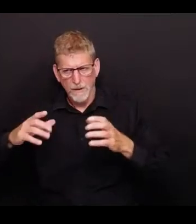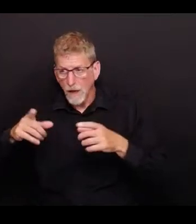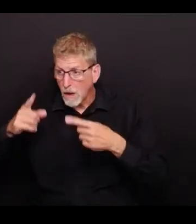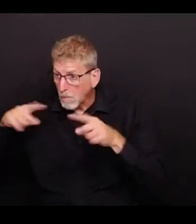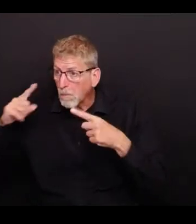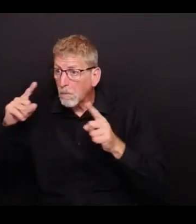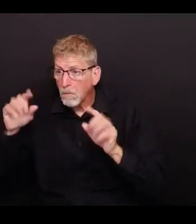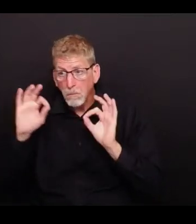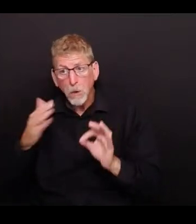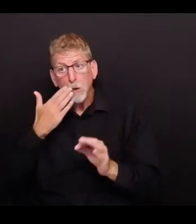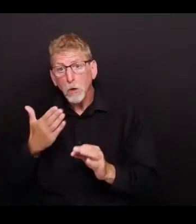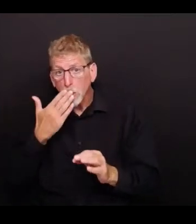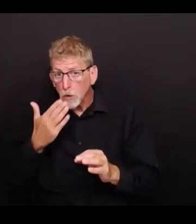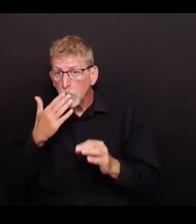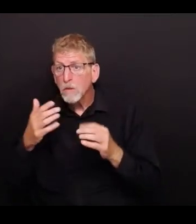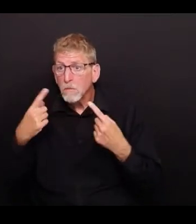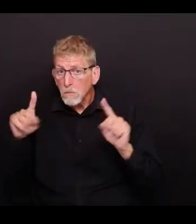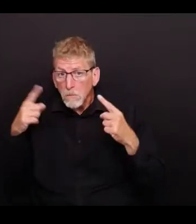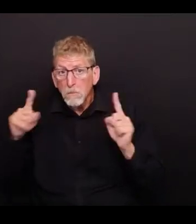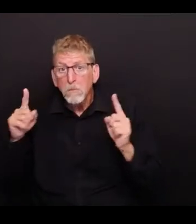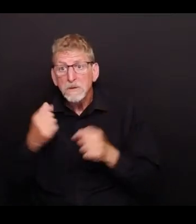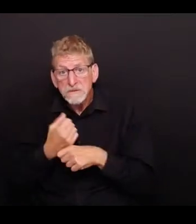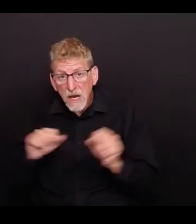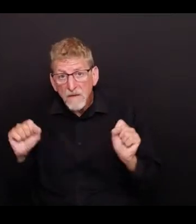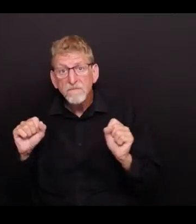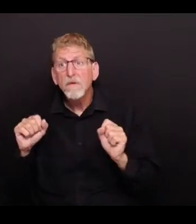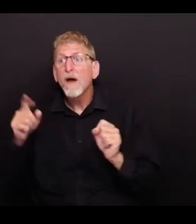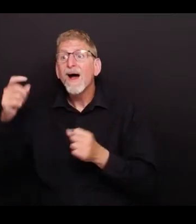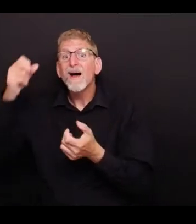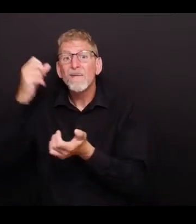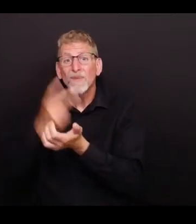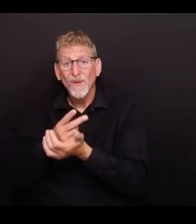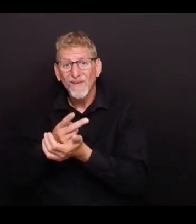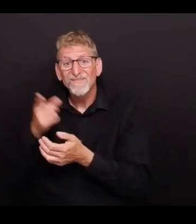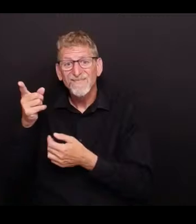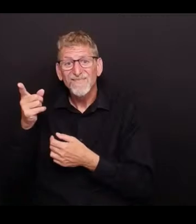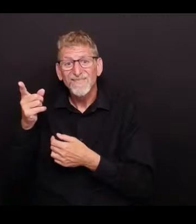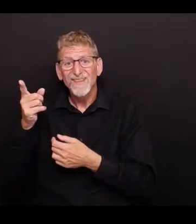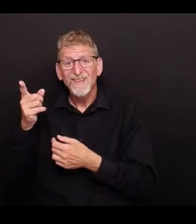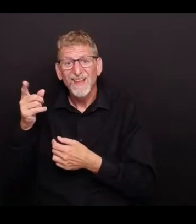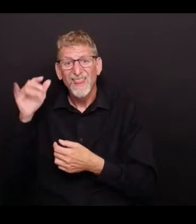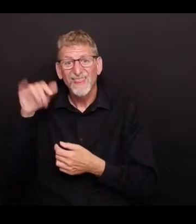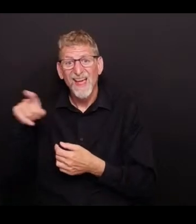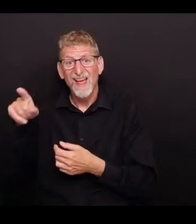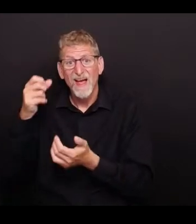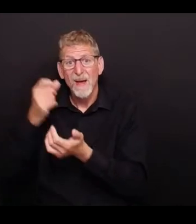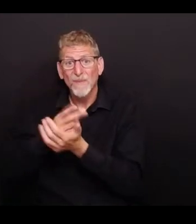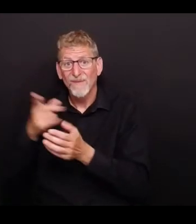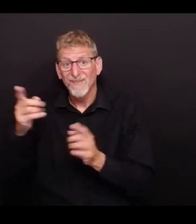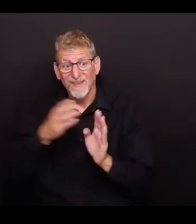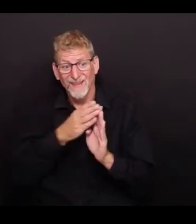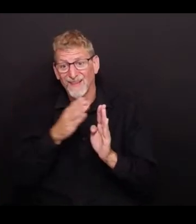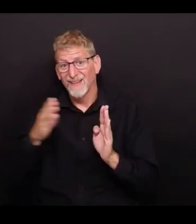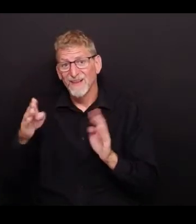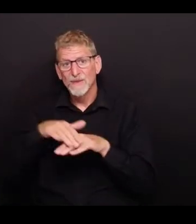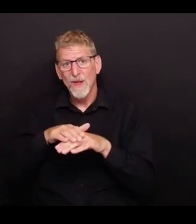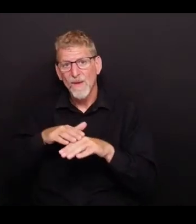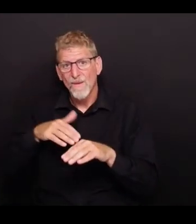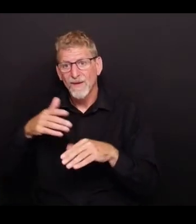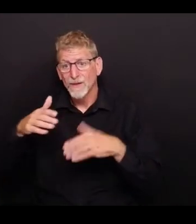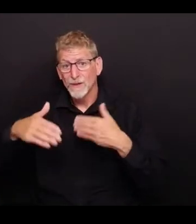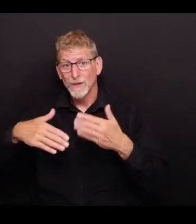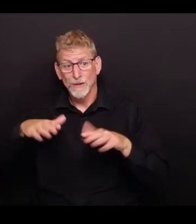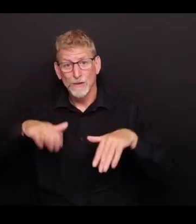children that the vaccine was approved for use in children. And it's gradual.